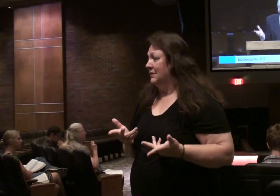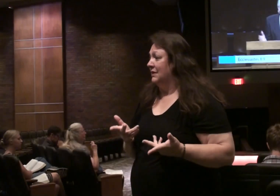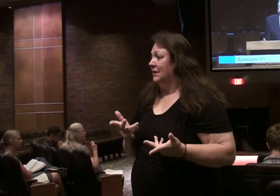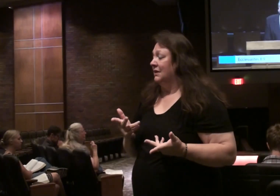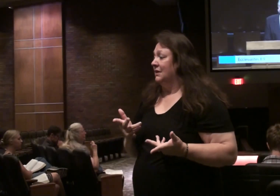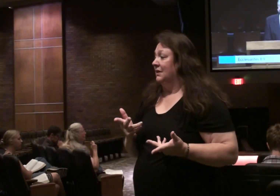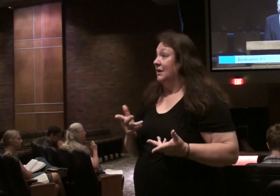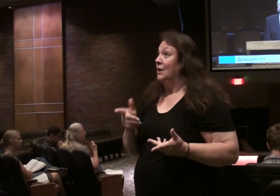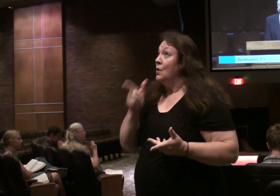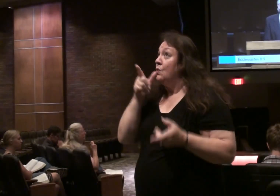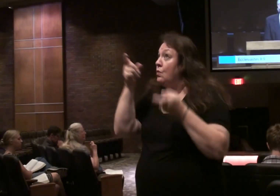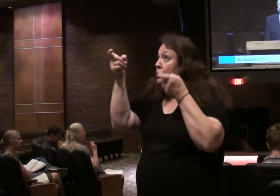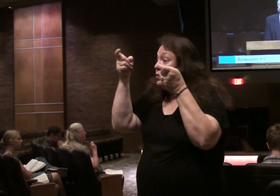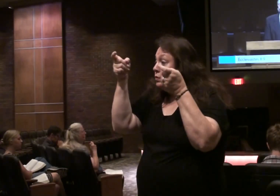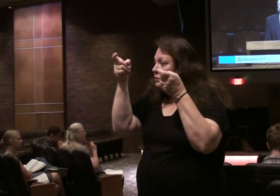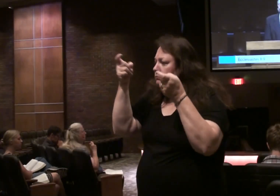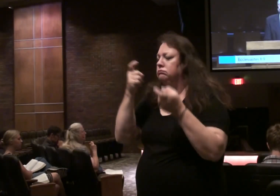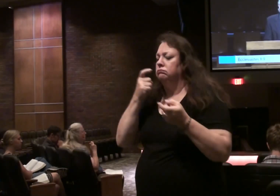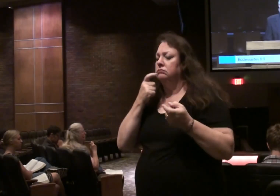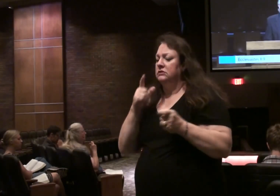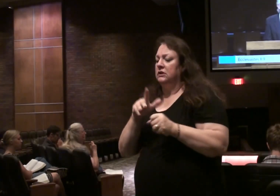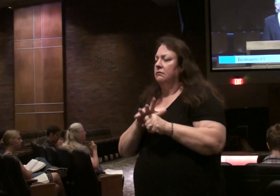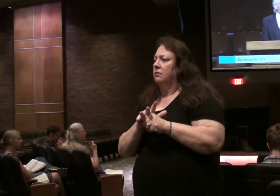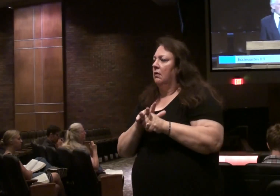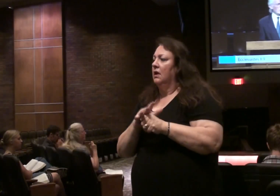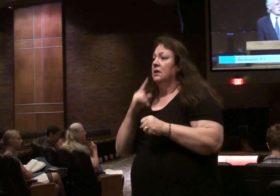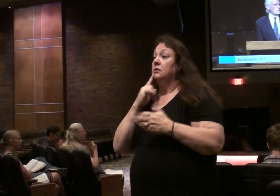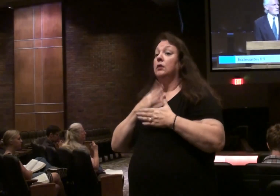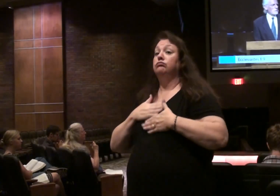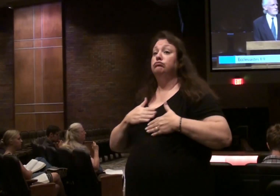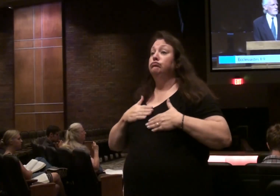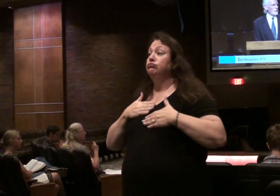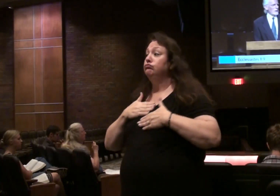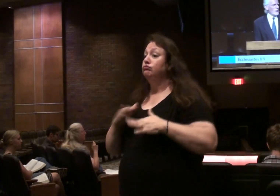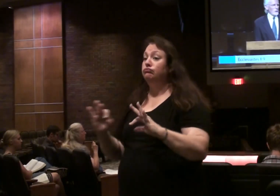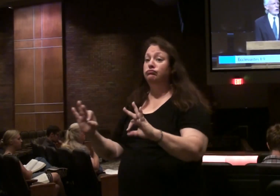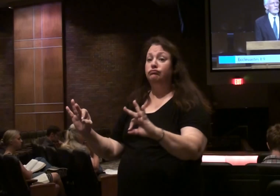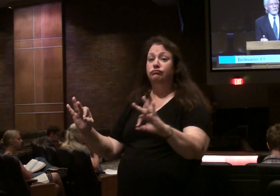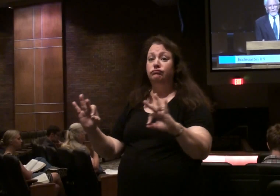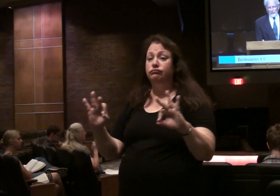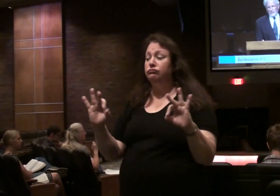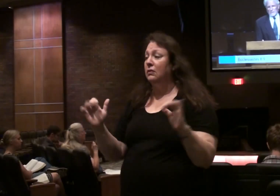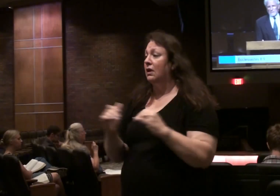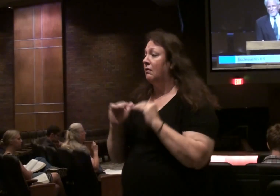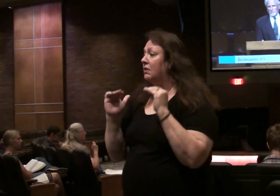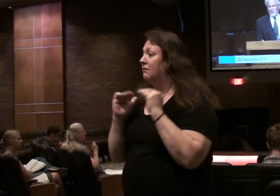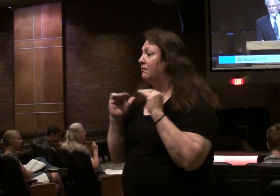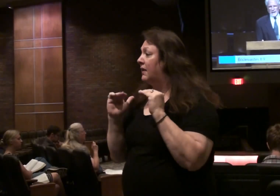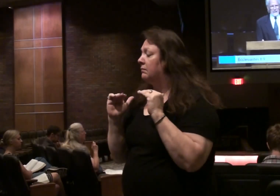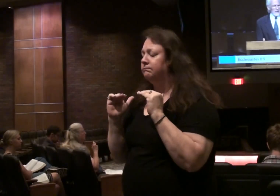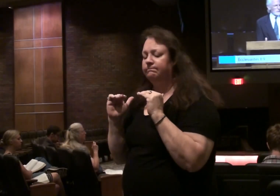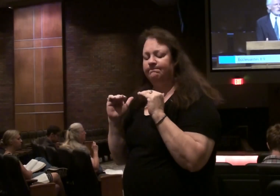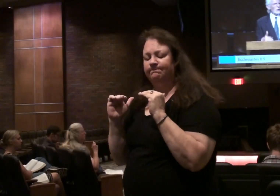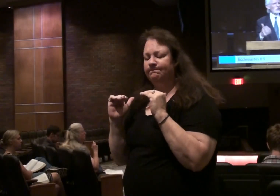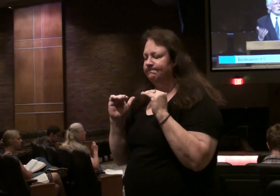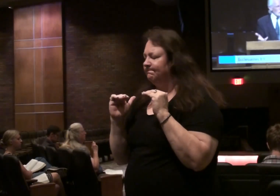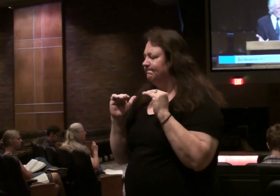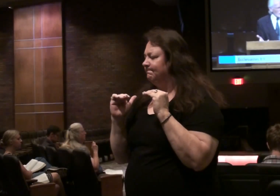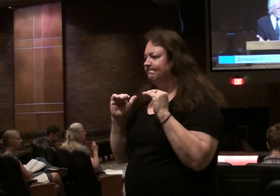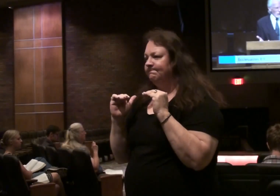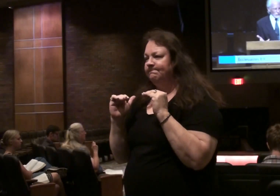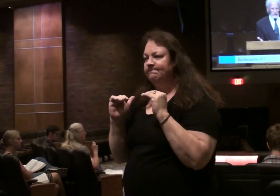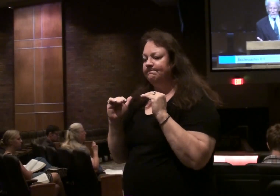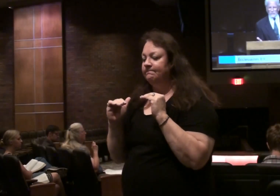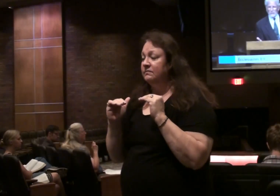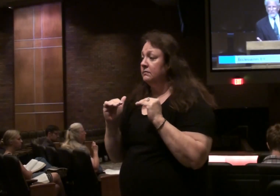ruled by sinful people. He didn't say it's going to be pleasant and always fair. And he doesn't condone